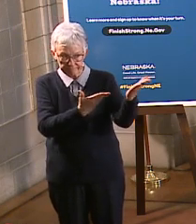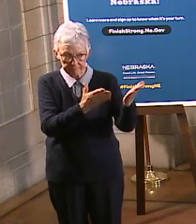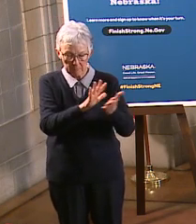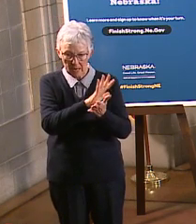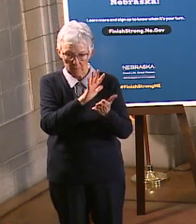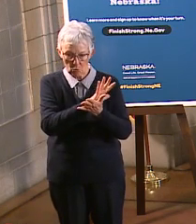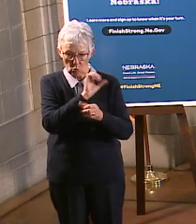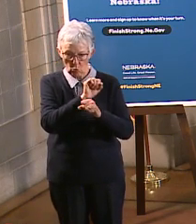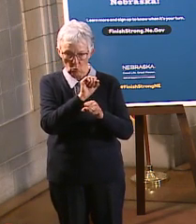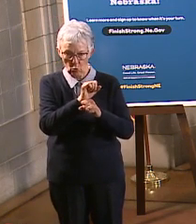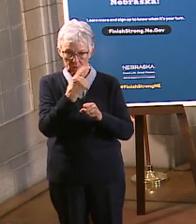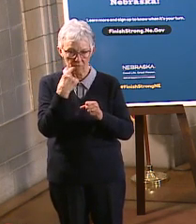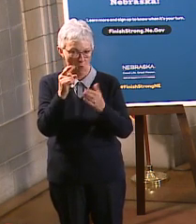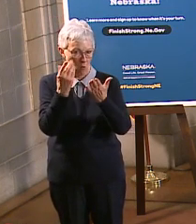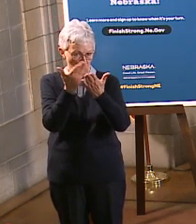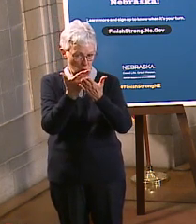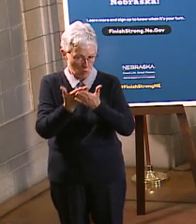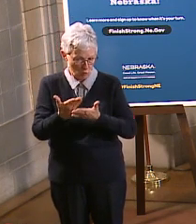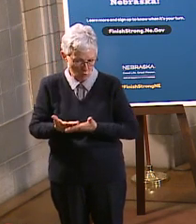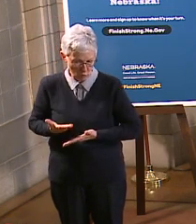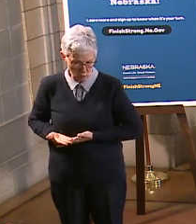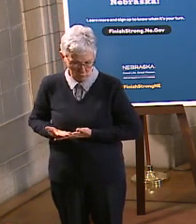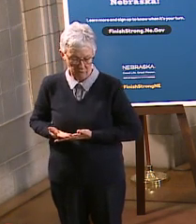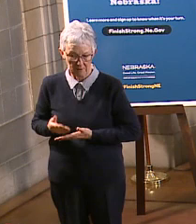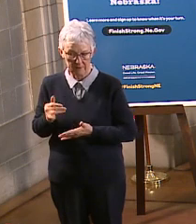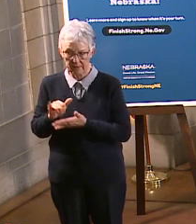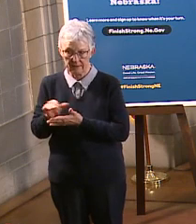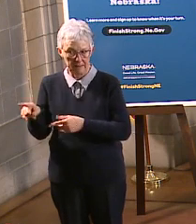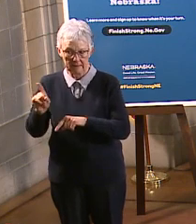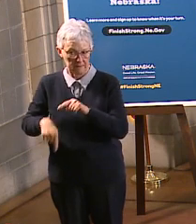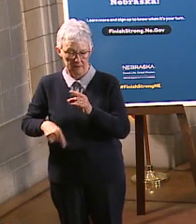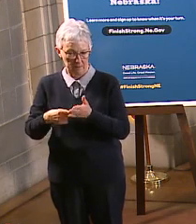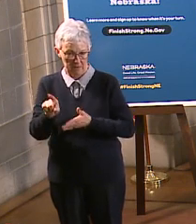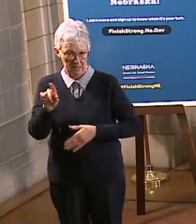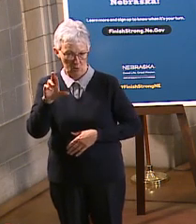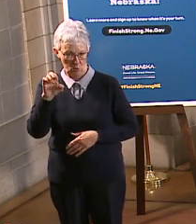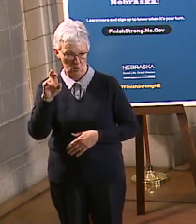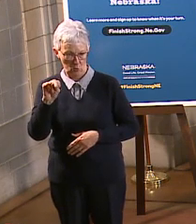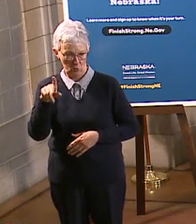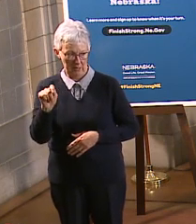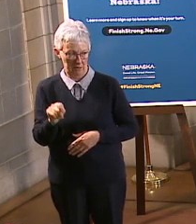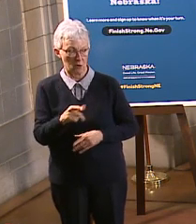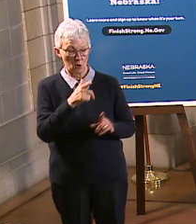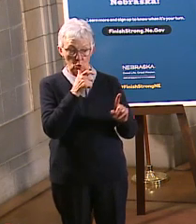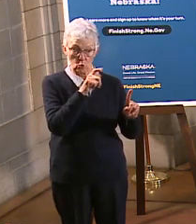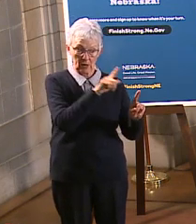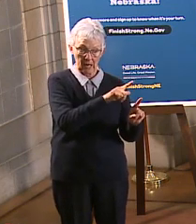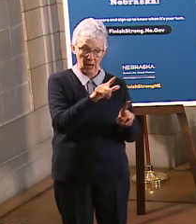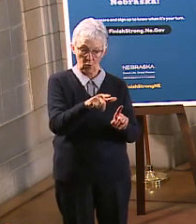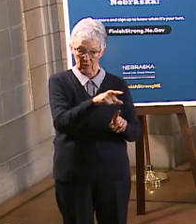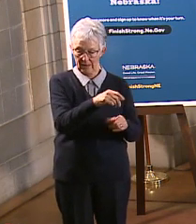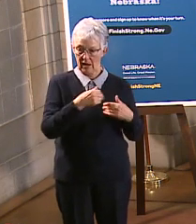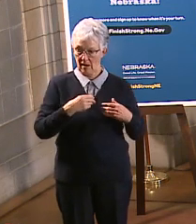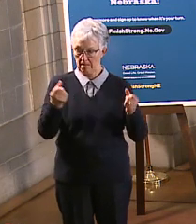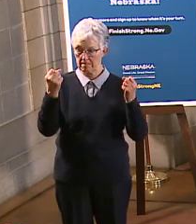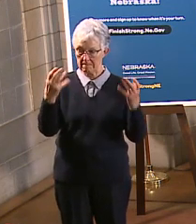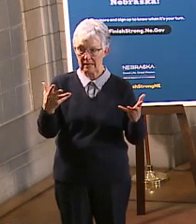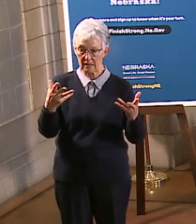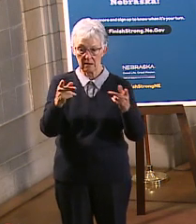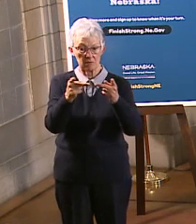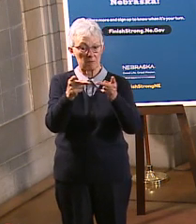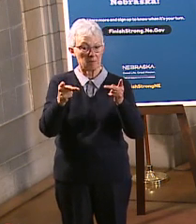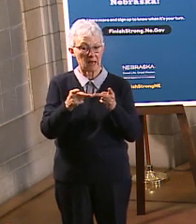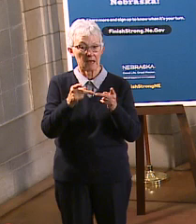landlord with multiple tenants or properties will be able to see all properties and tenants in their landlord portal. In the event a landlord does not